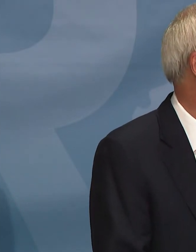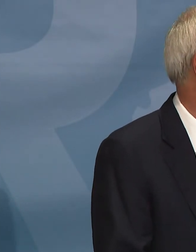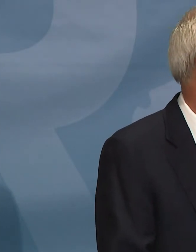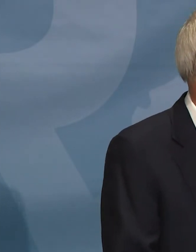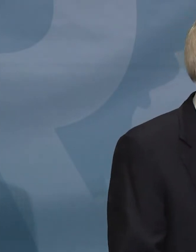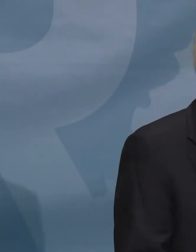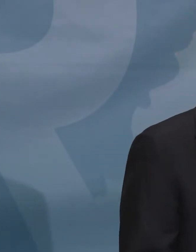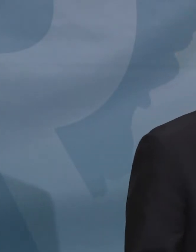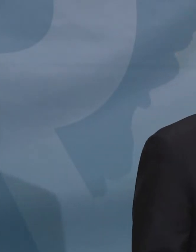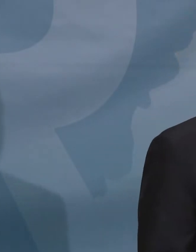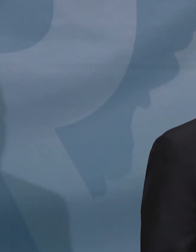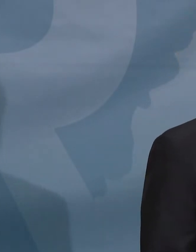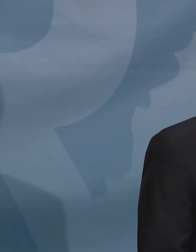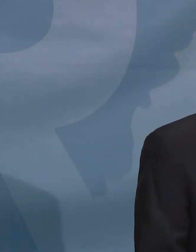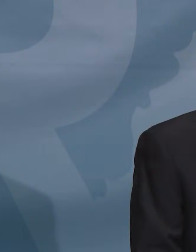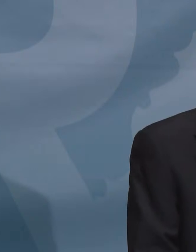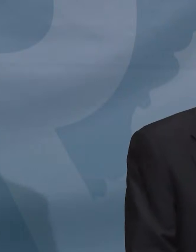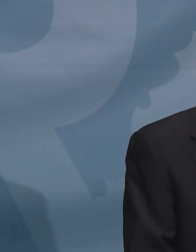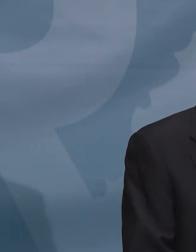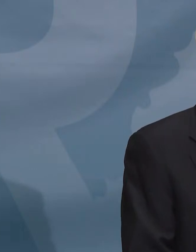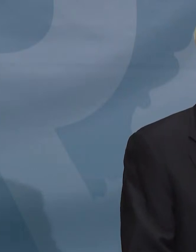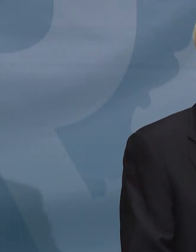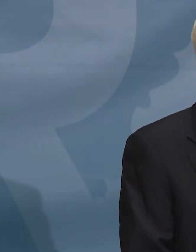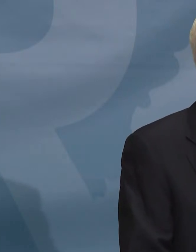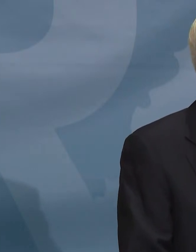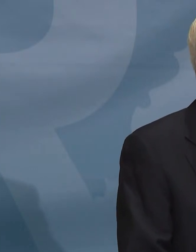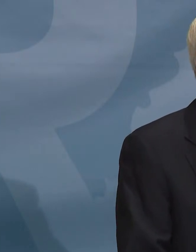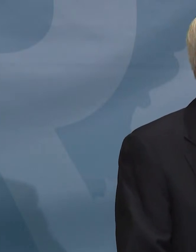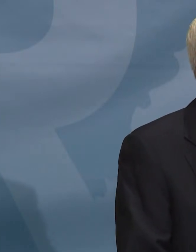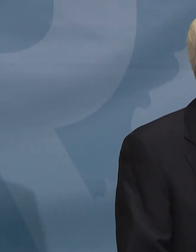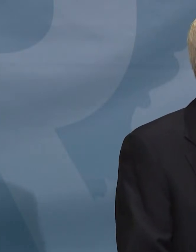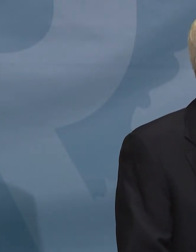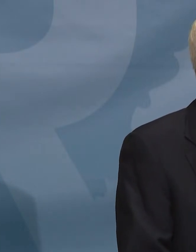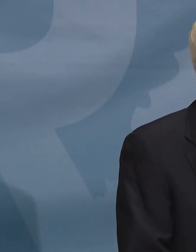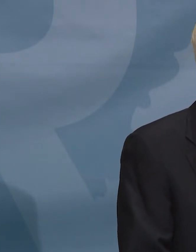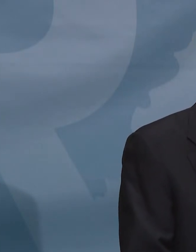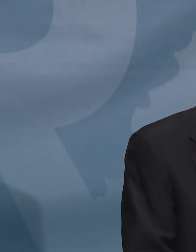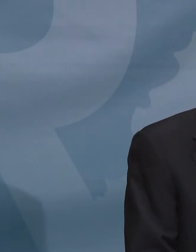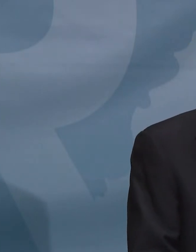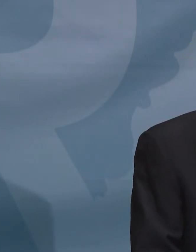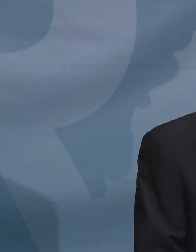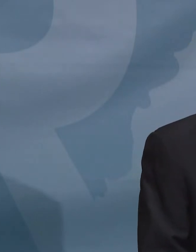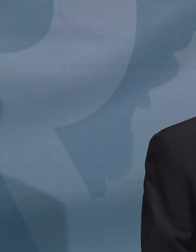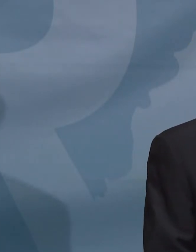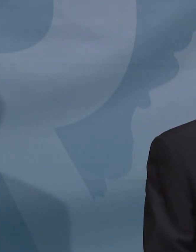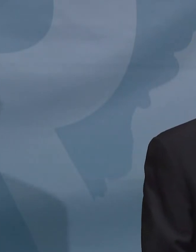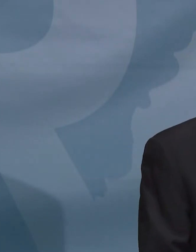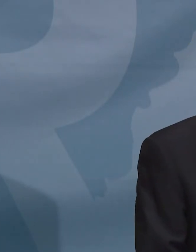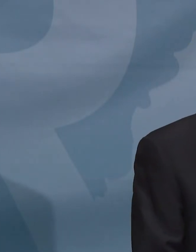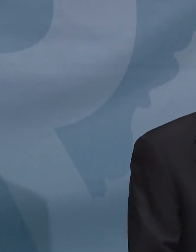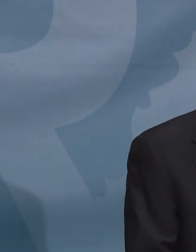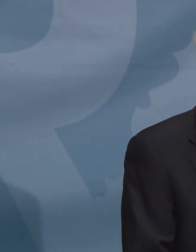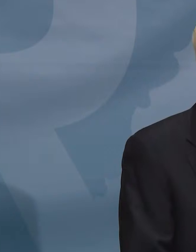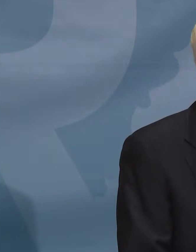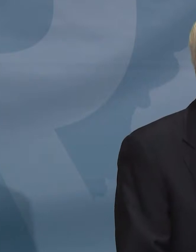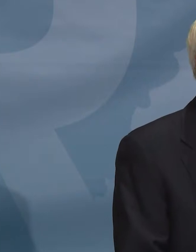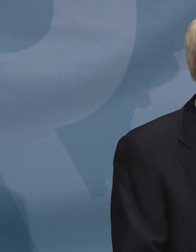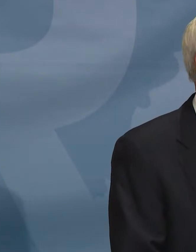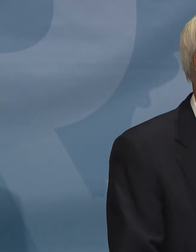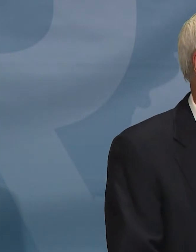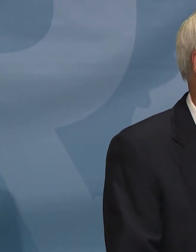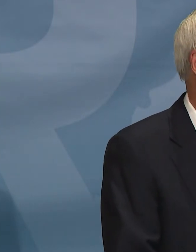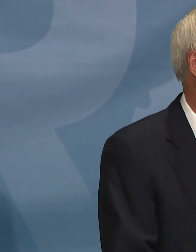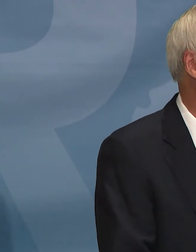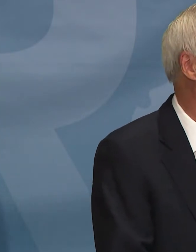report, which is sadly broke any trend that was developed in the last 3 days, where we